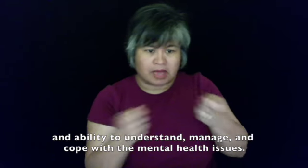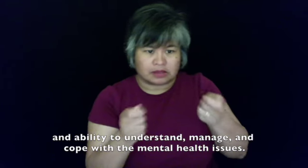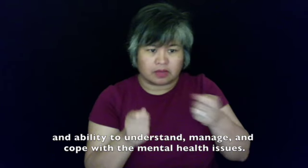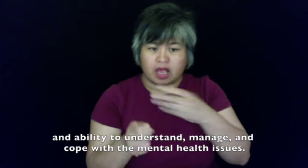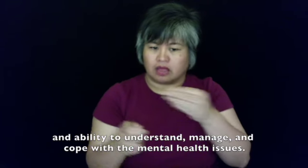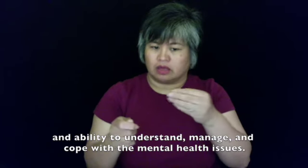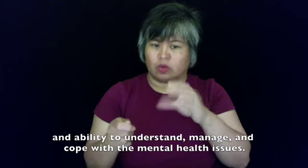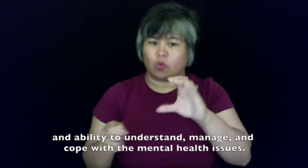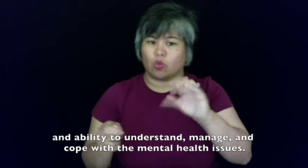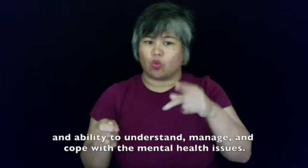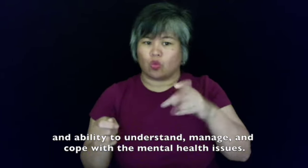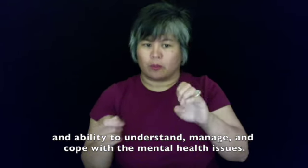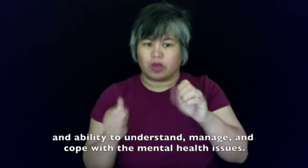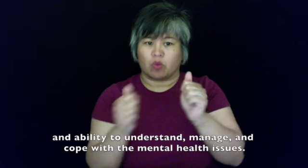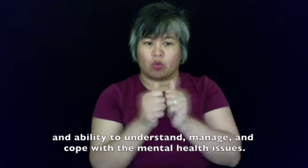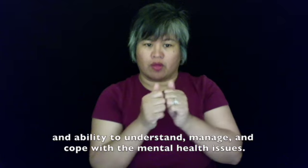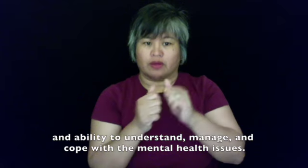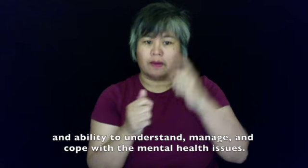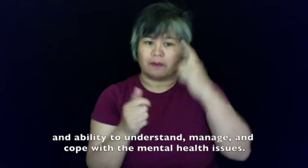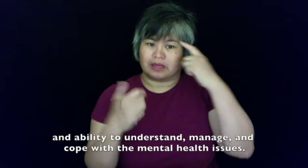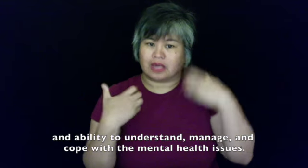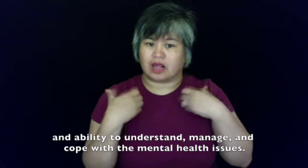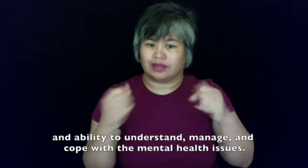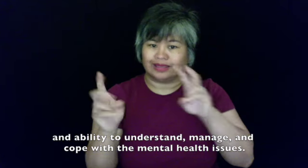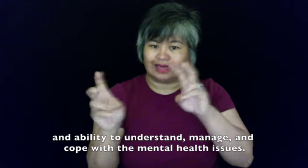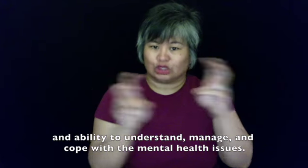understand, manage, and cope with the mental health issues.